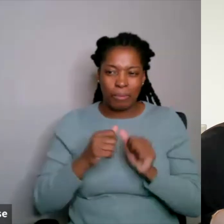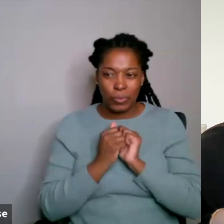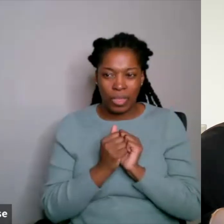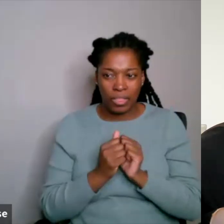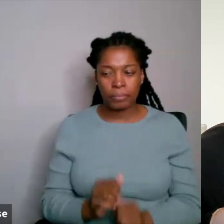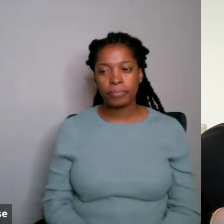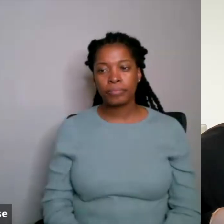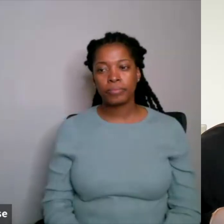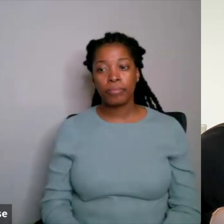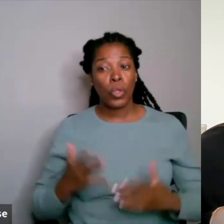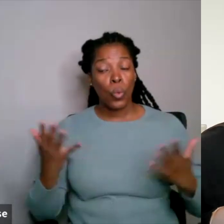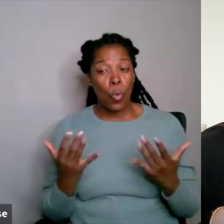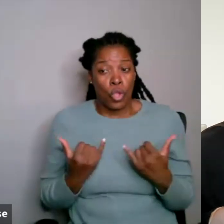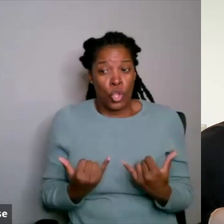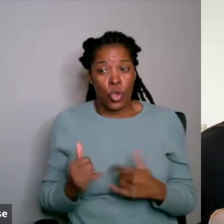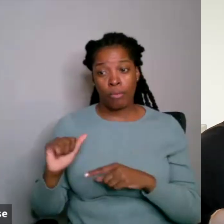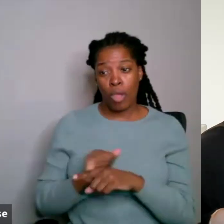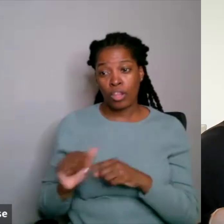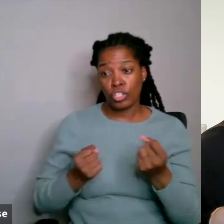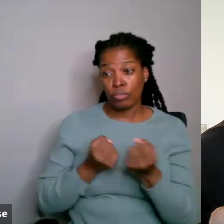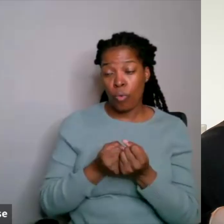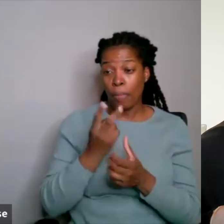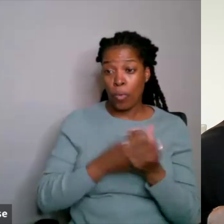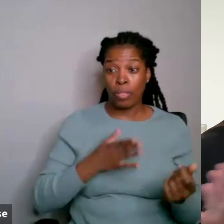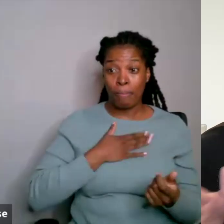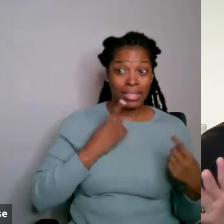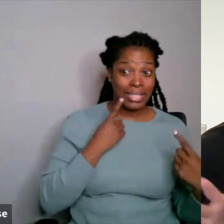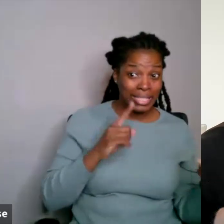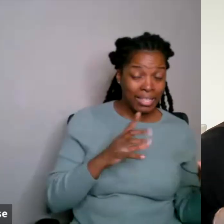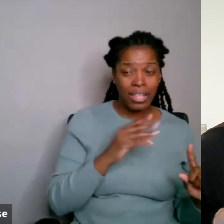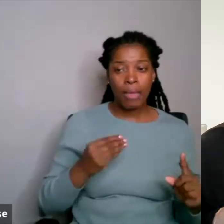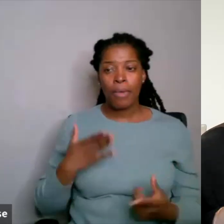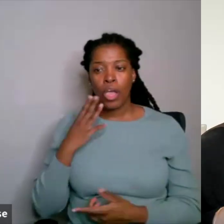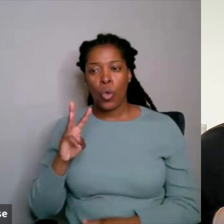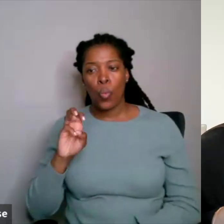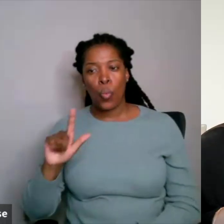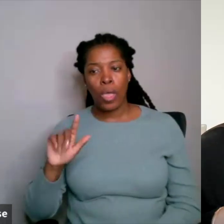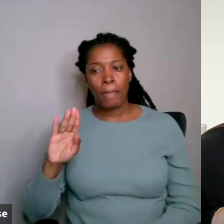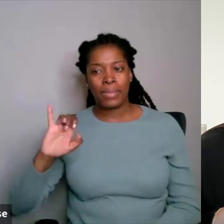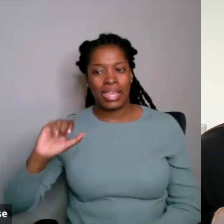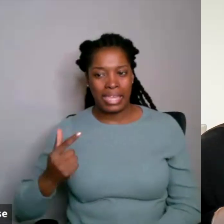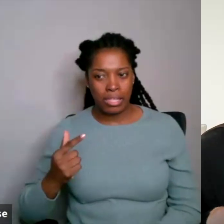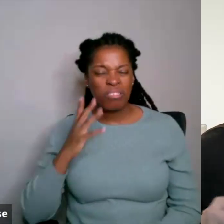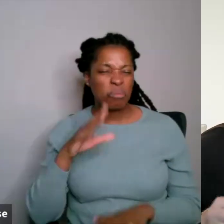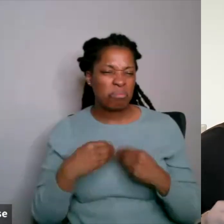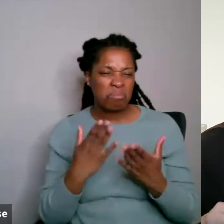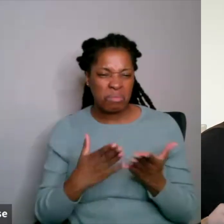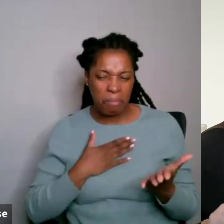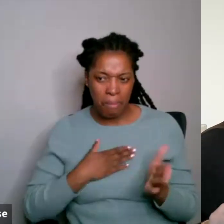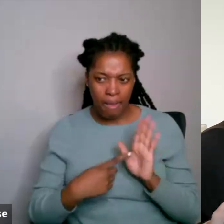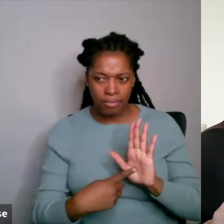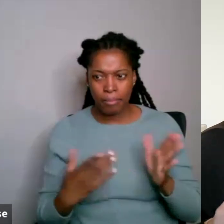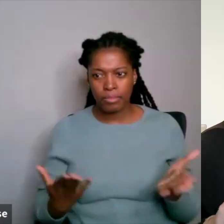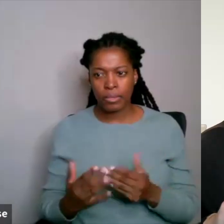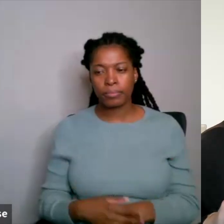current practices support both my success and my well being? I'll give you some of my own examples here. One of the most